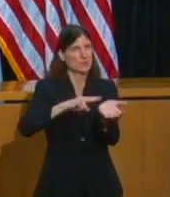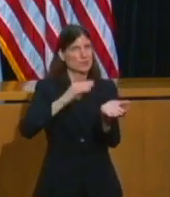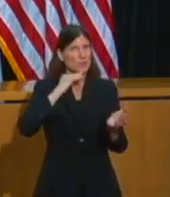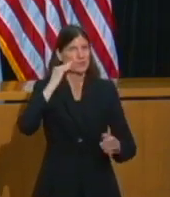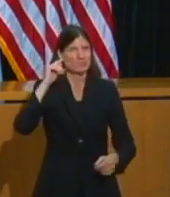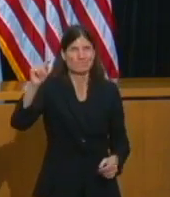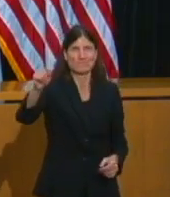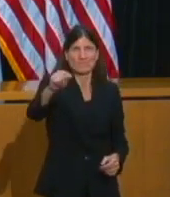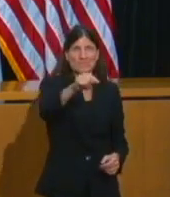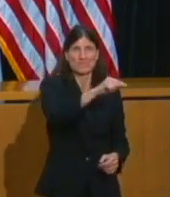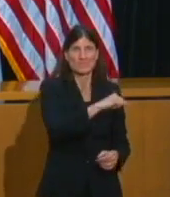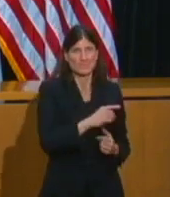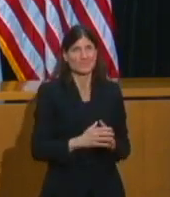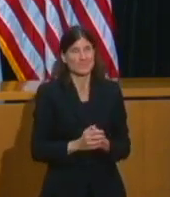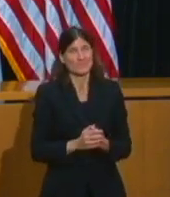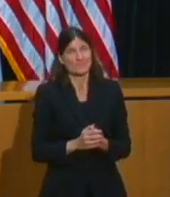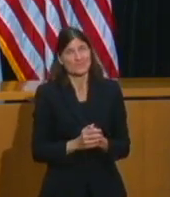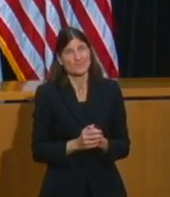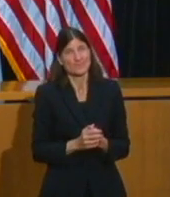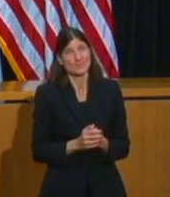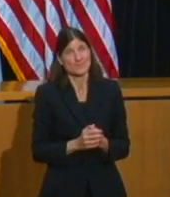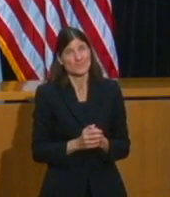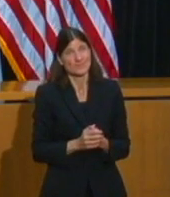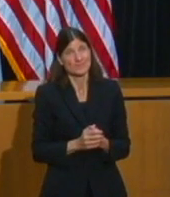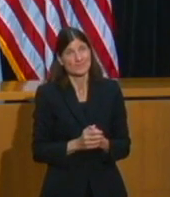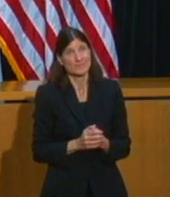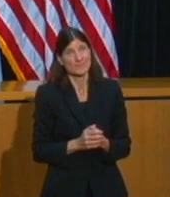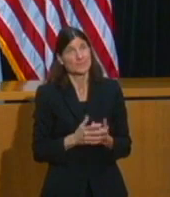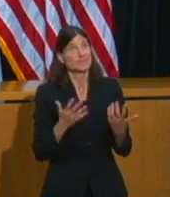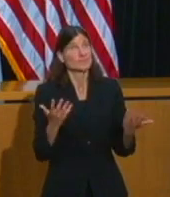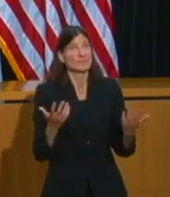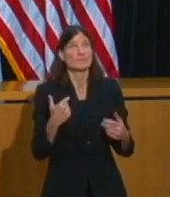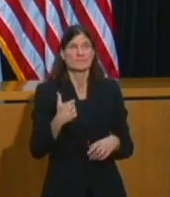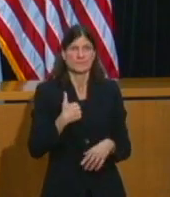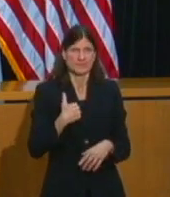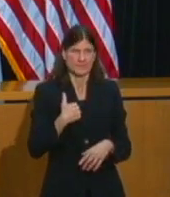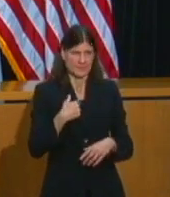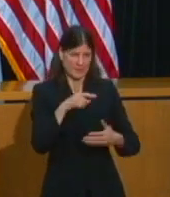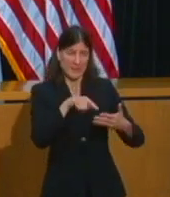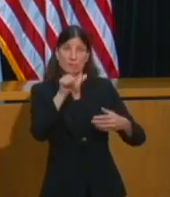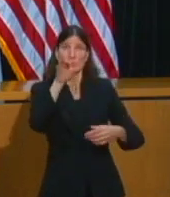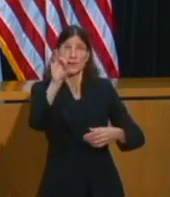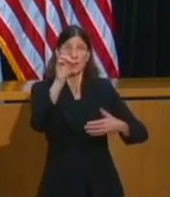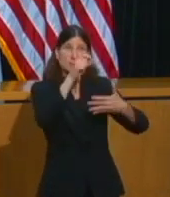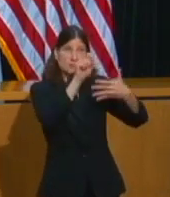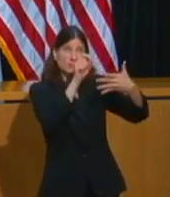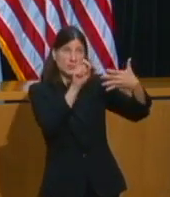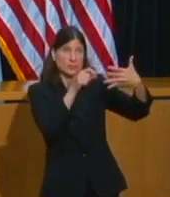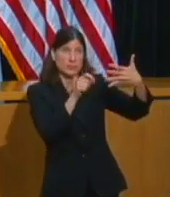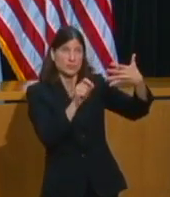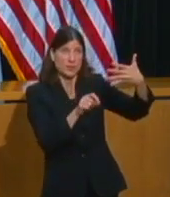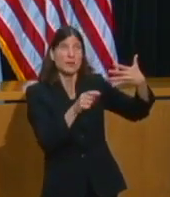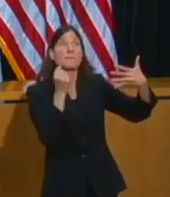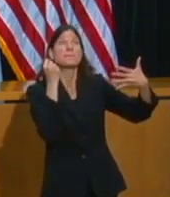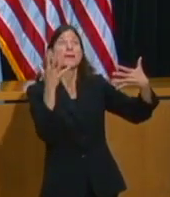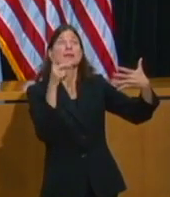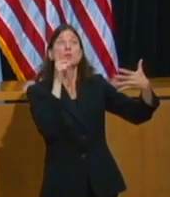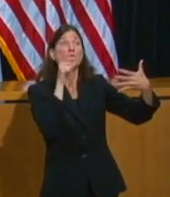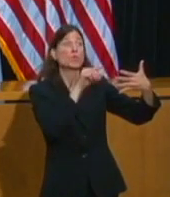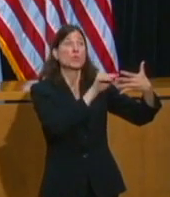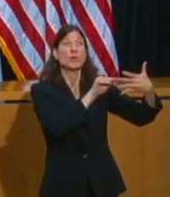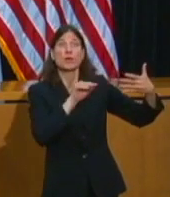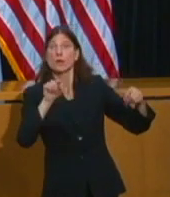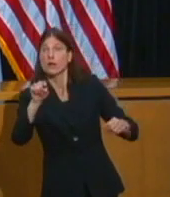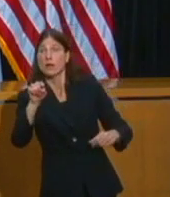became clear, that it was around PPE, infection control, staffing, and we also added the fourth